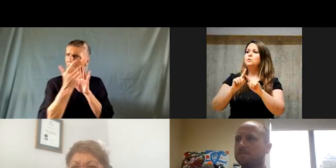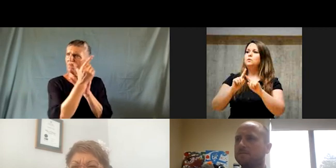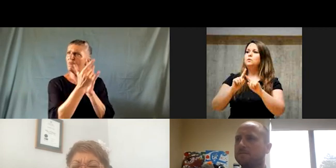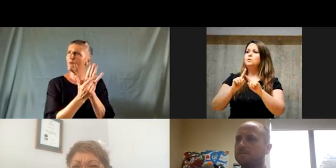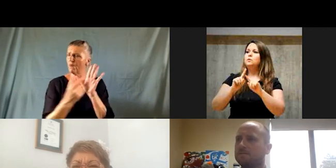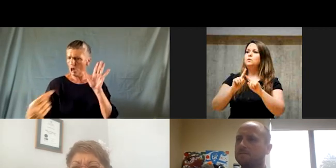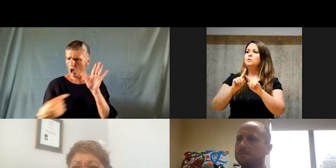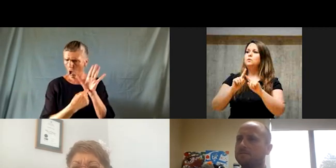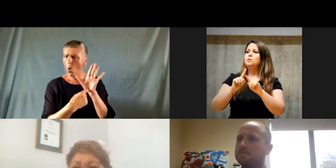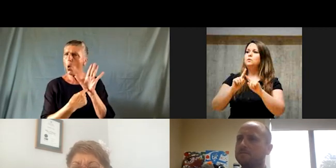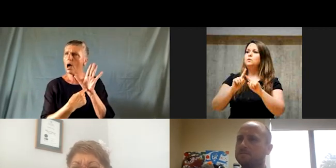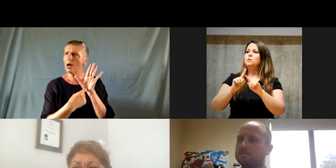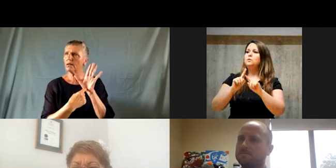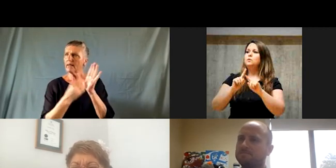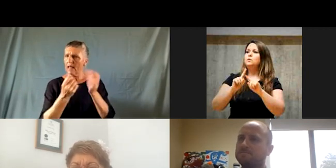legislation that will fully